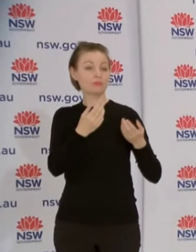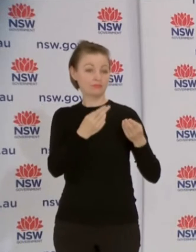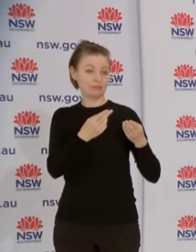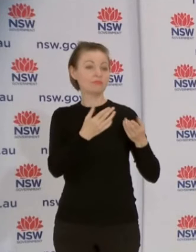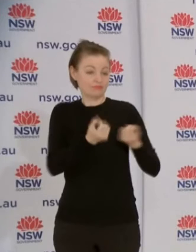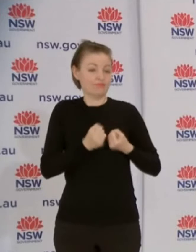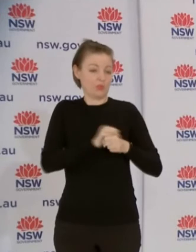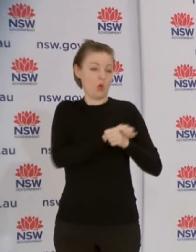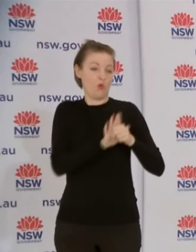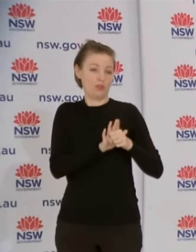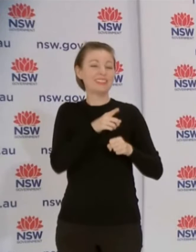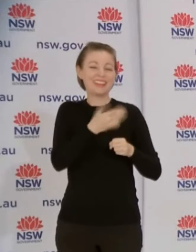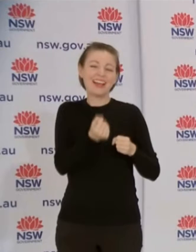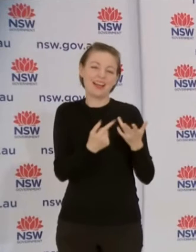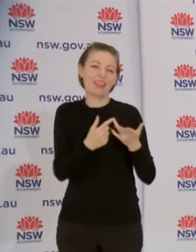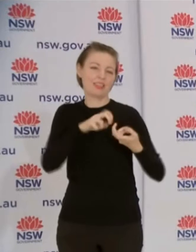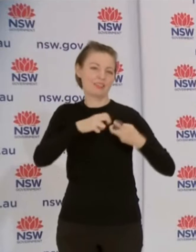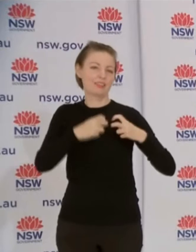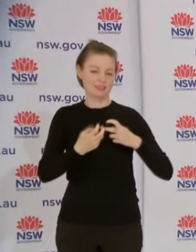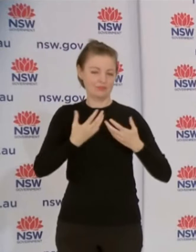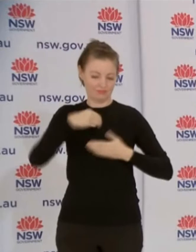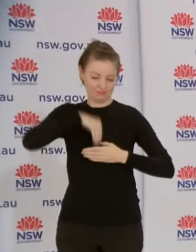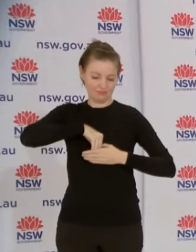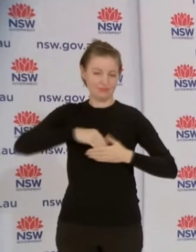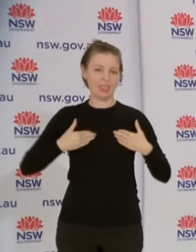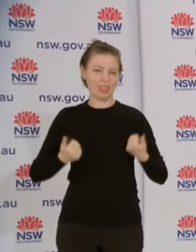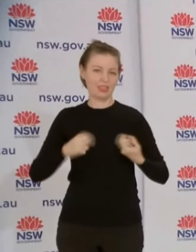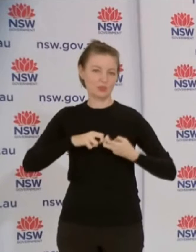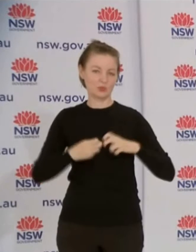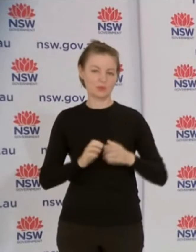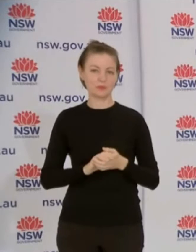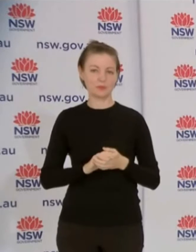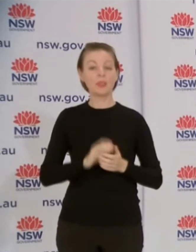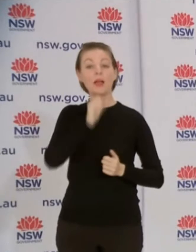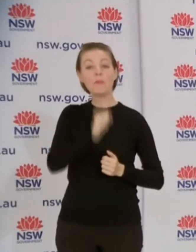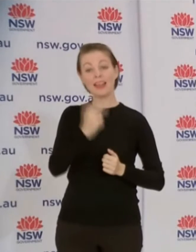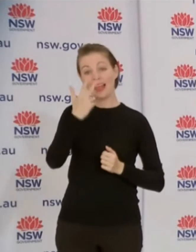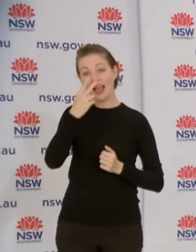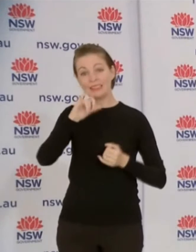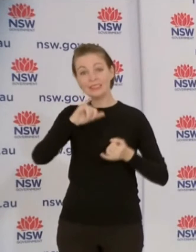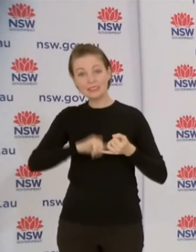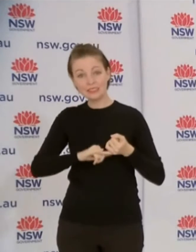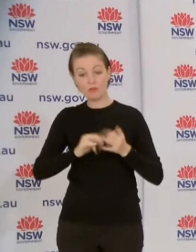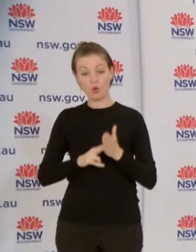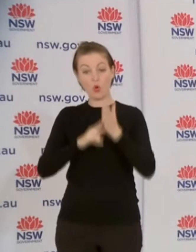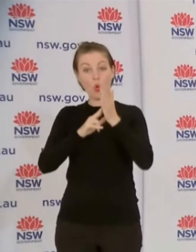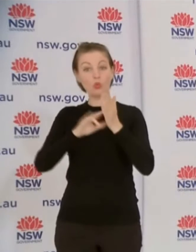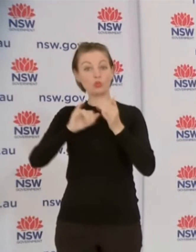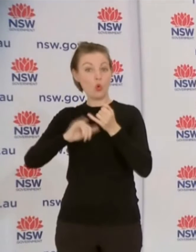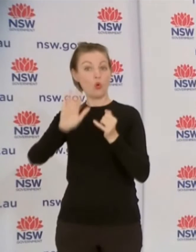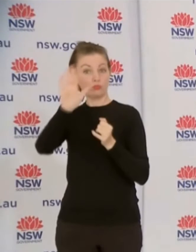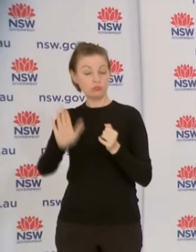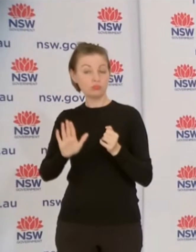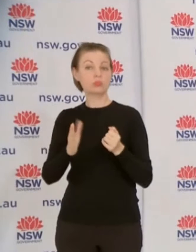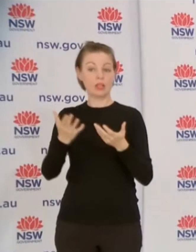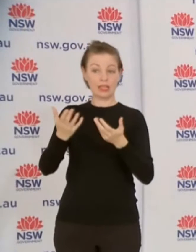have significant underlying conditions. A man in his 80s from Sydney's North Shore died at Hornsby Ku-ring-gai Hospital, and he acquired his